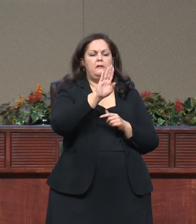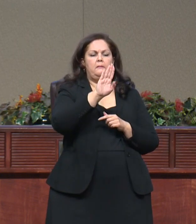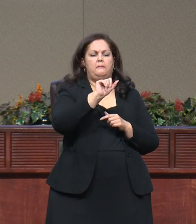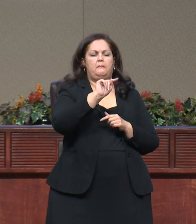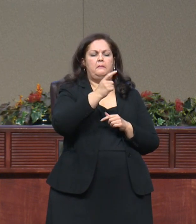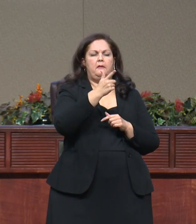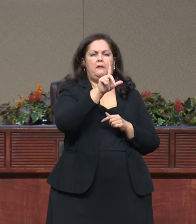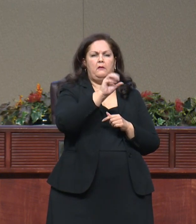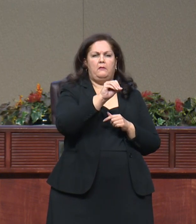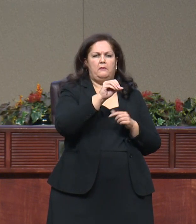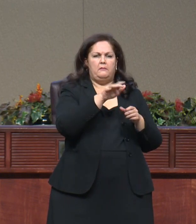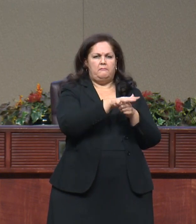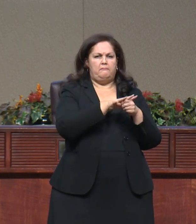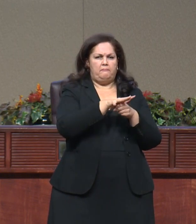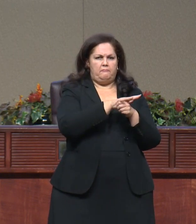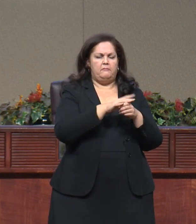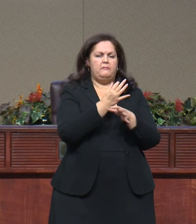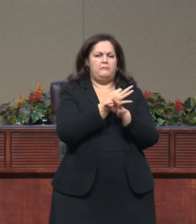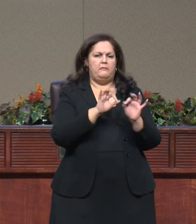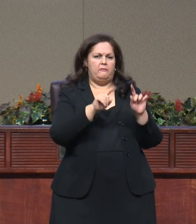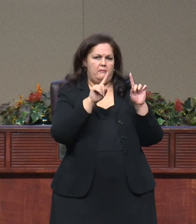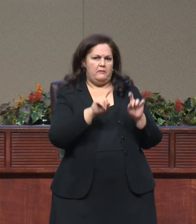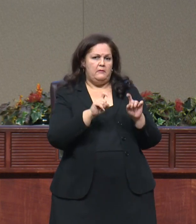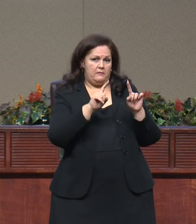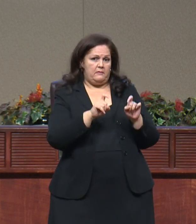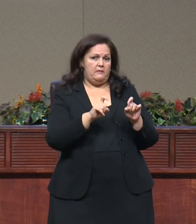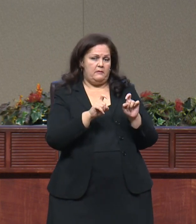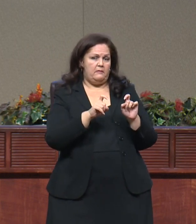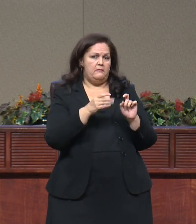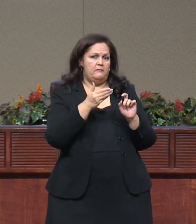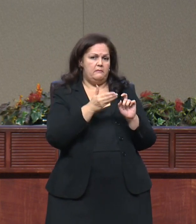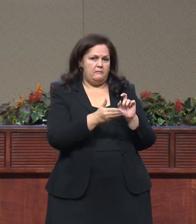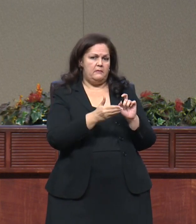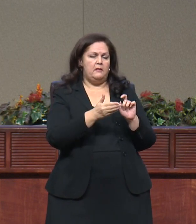area. Free tests will be performed along with the